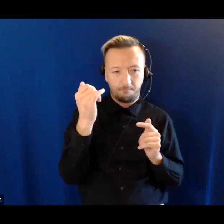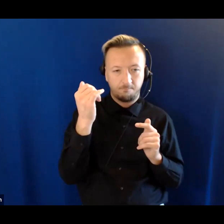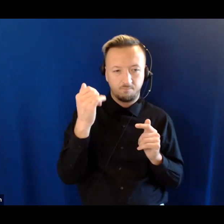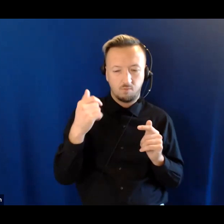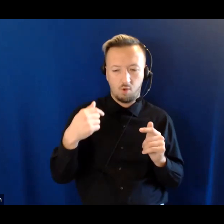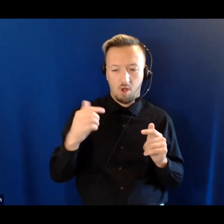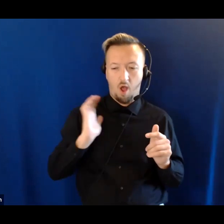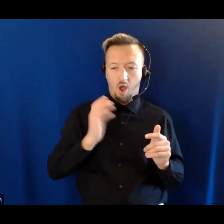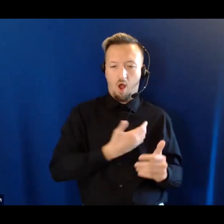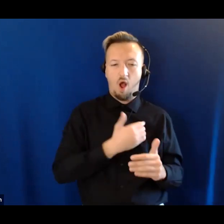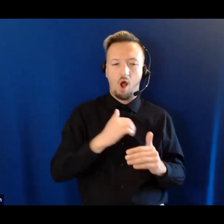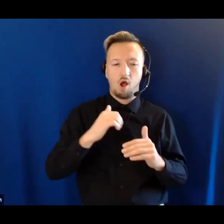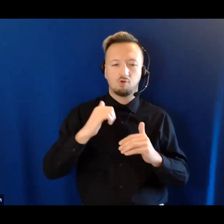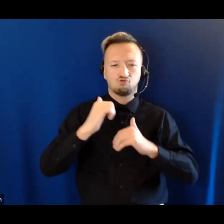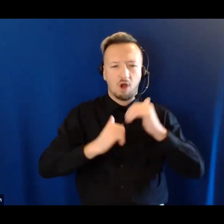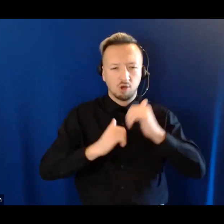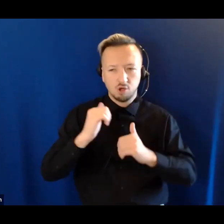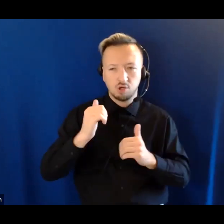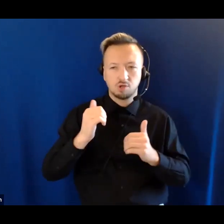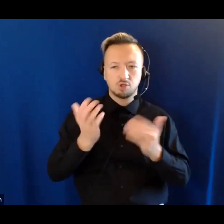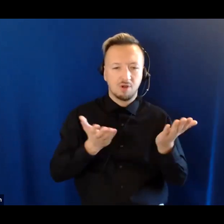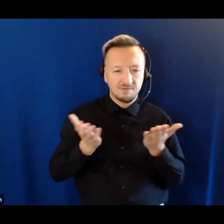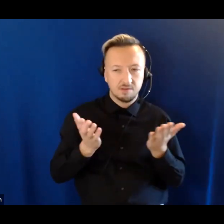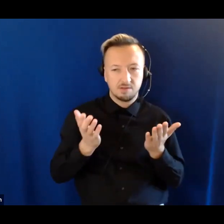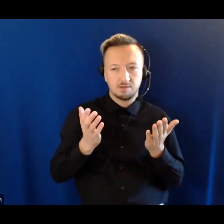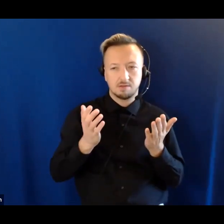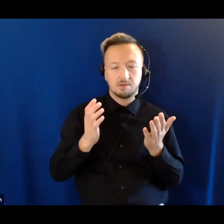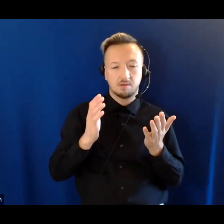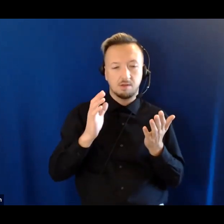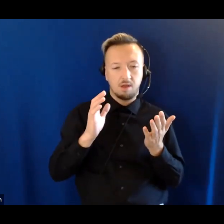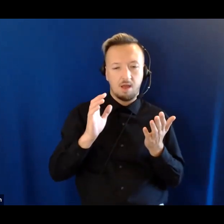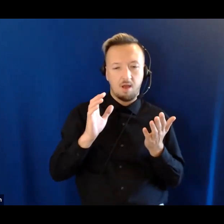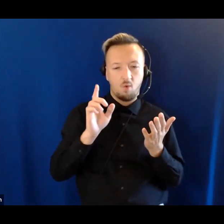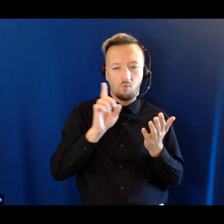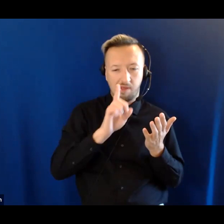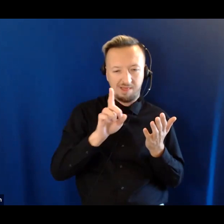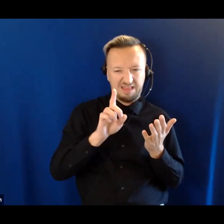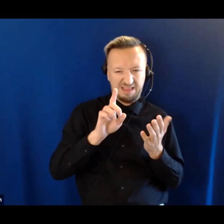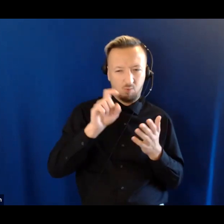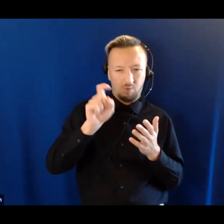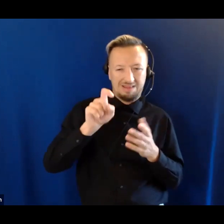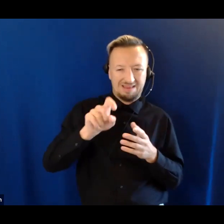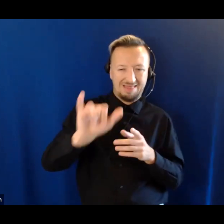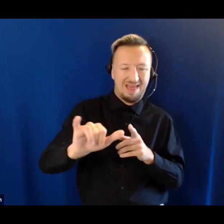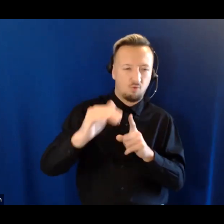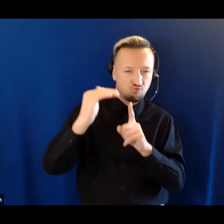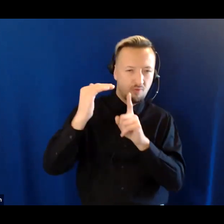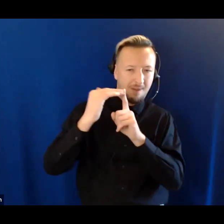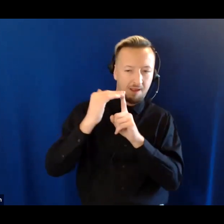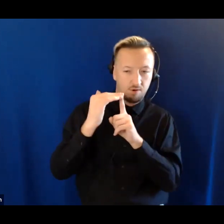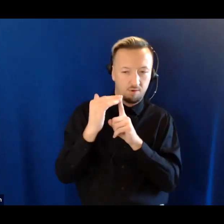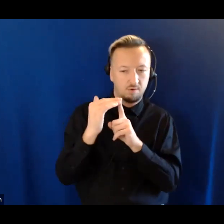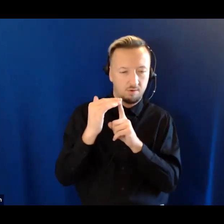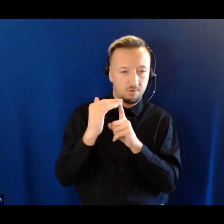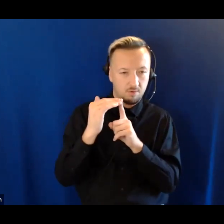are structured, our services. We need to really remind ourselves of that and make sure that we are,